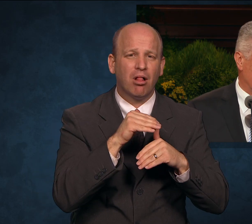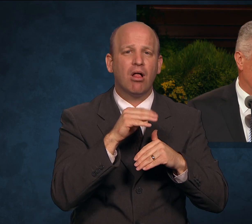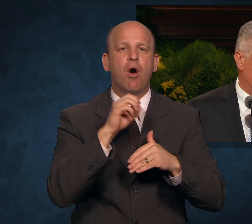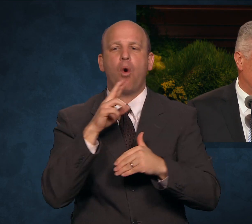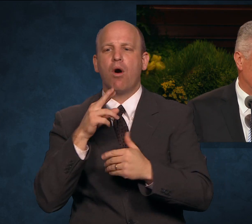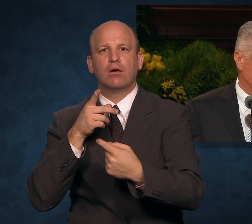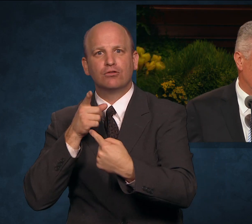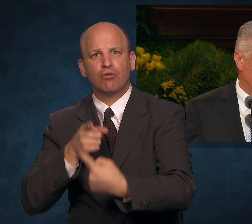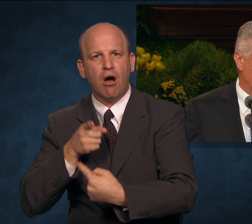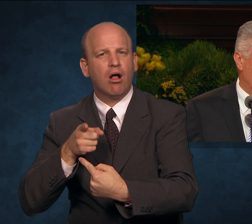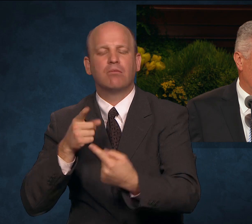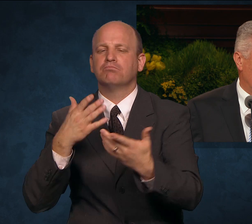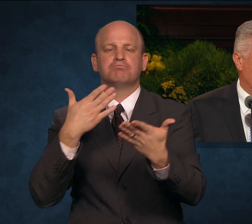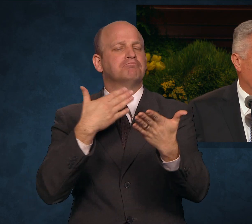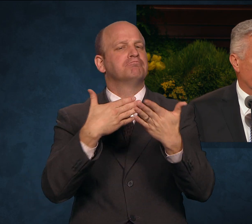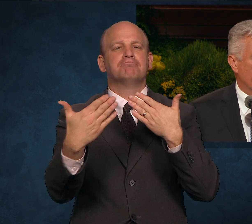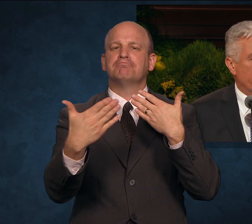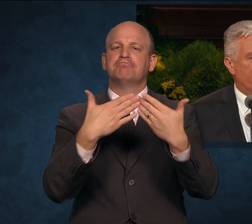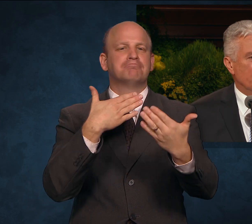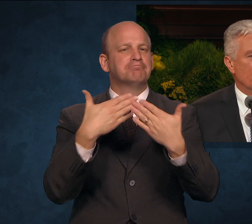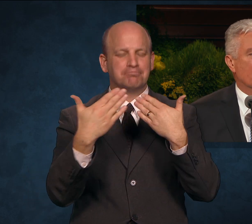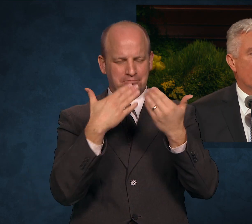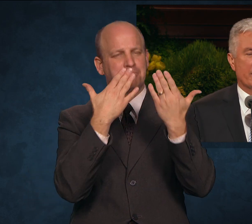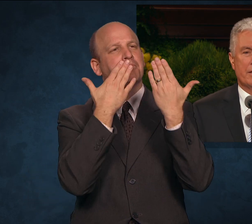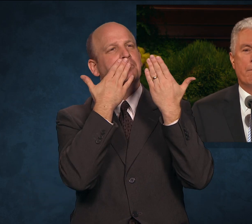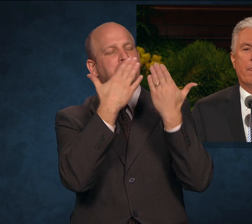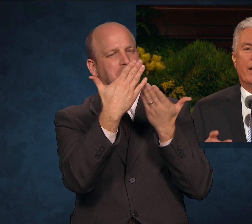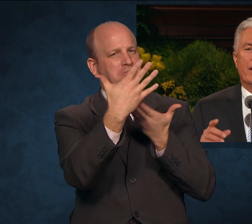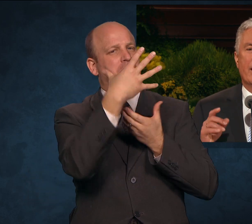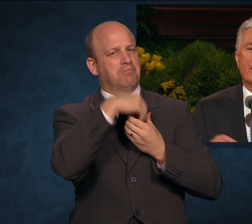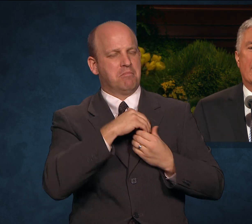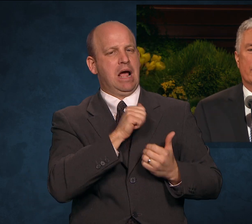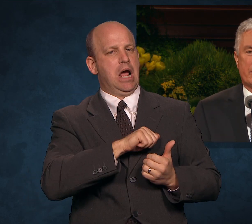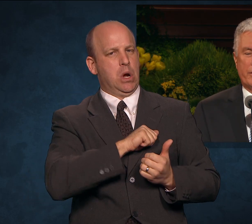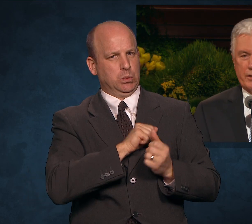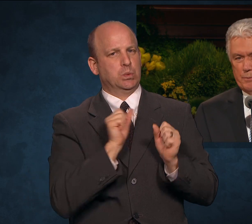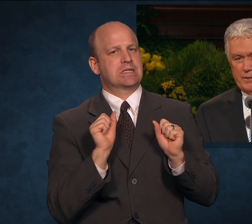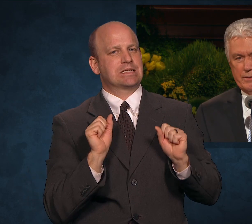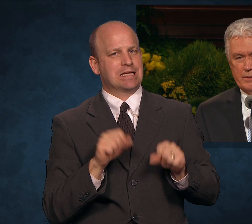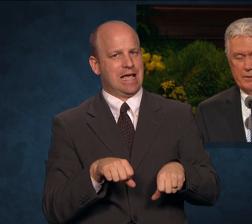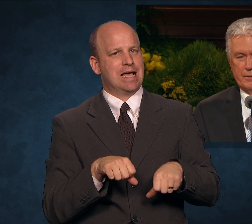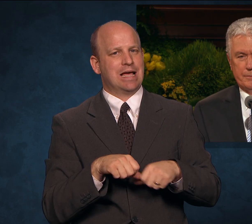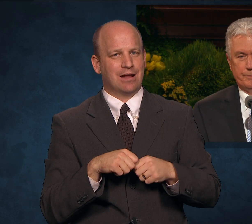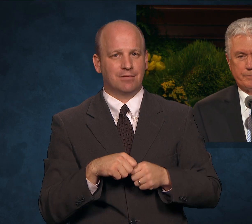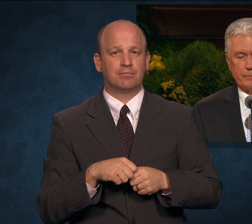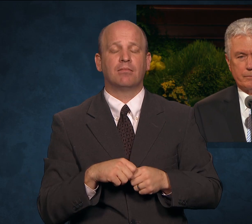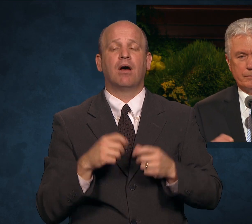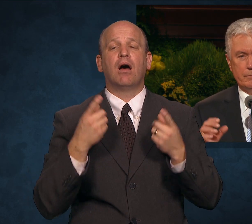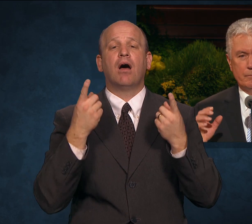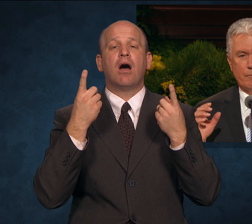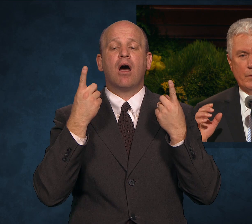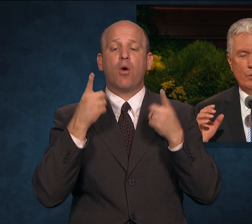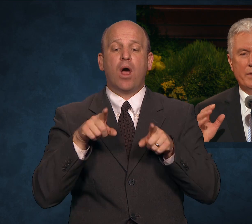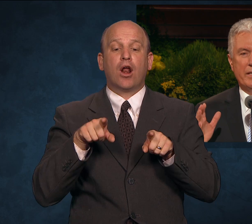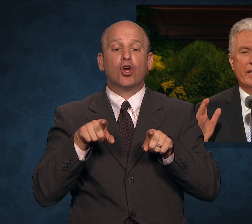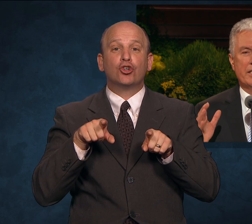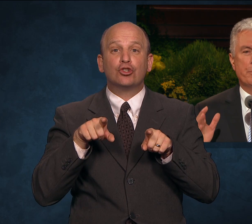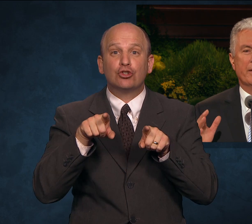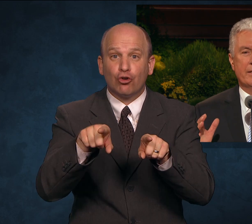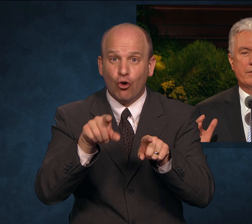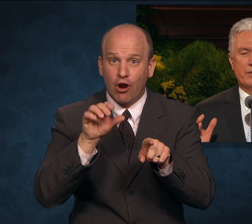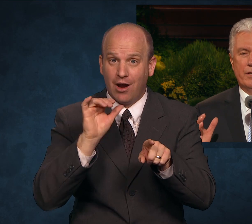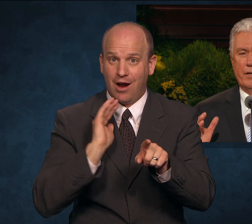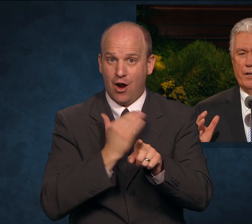of Summer when we are grateful to God in our circumstances we